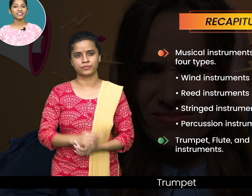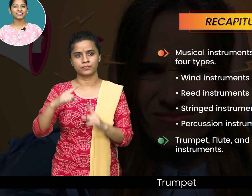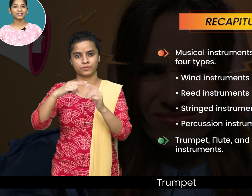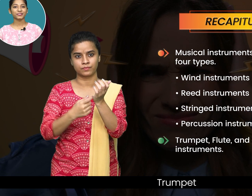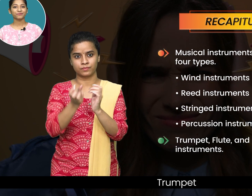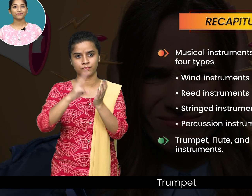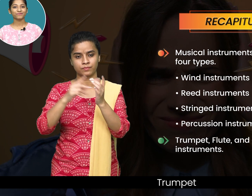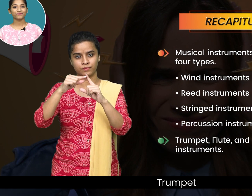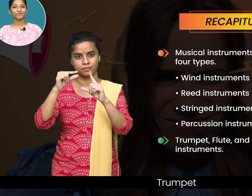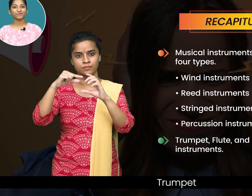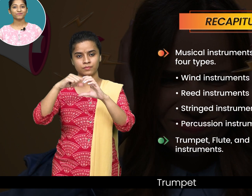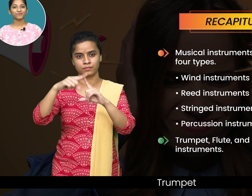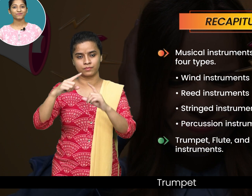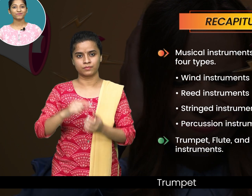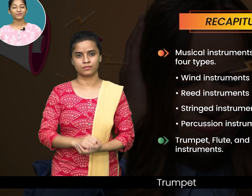trumpet,